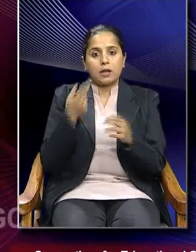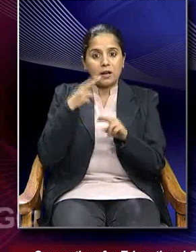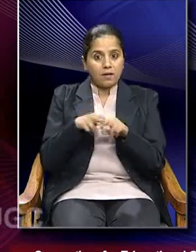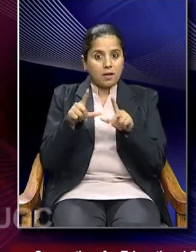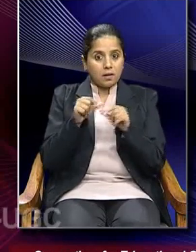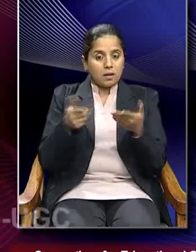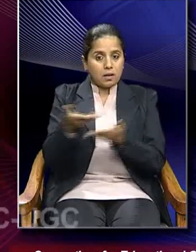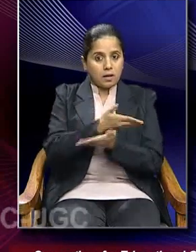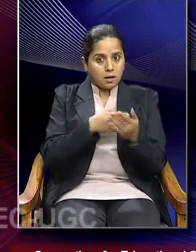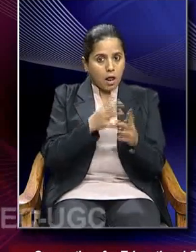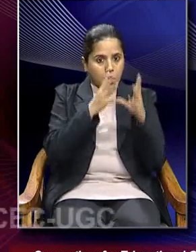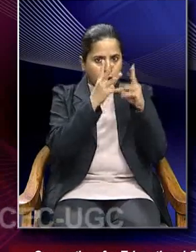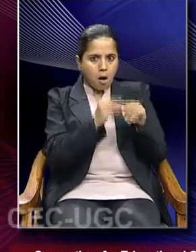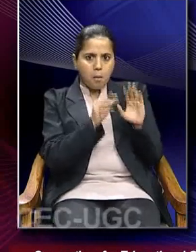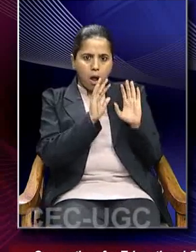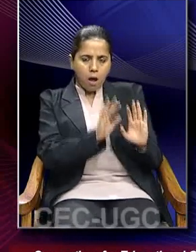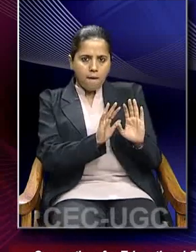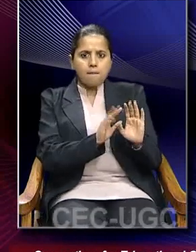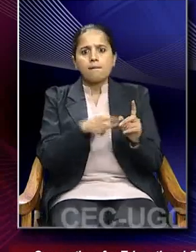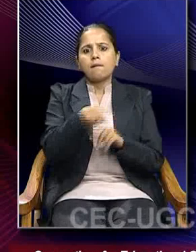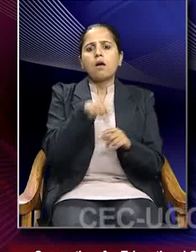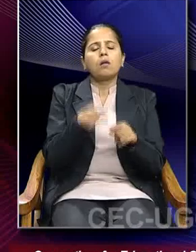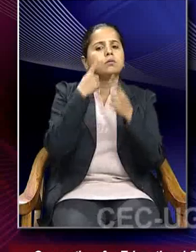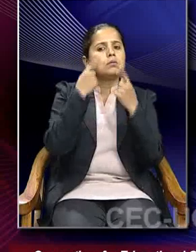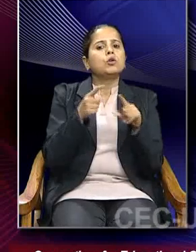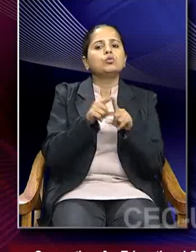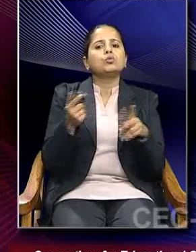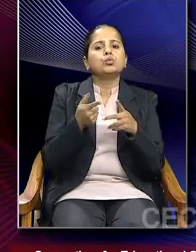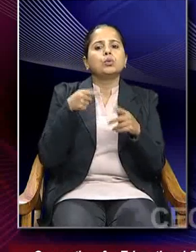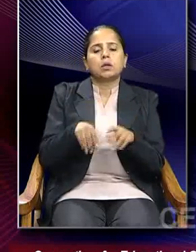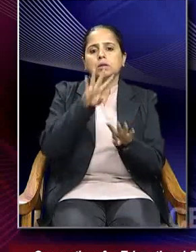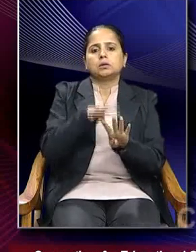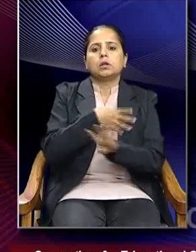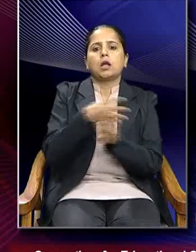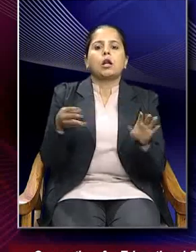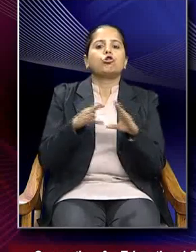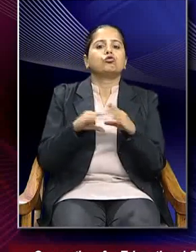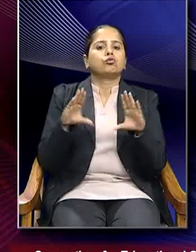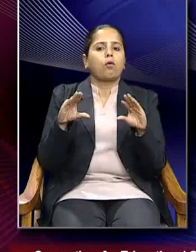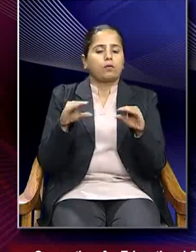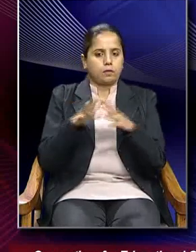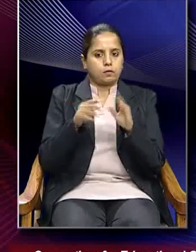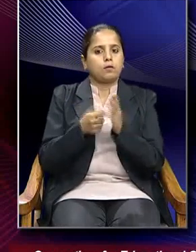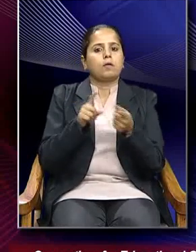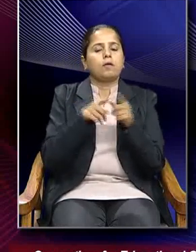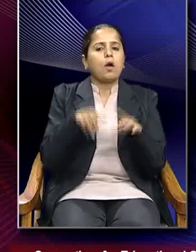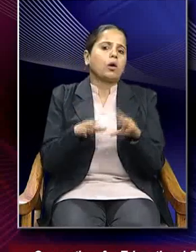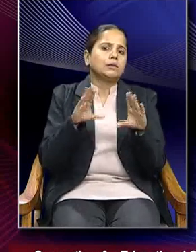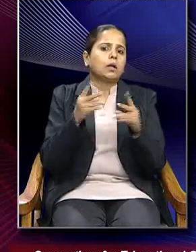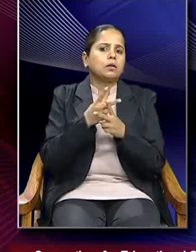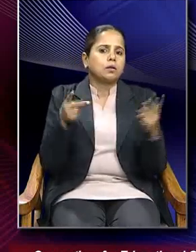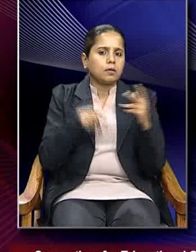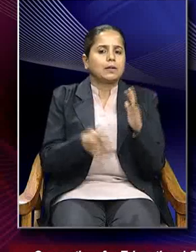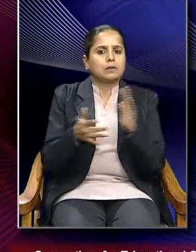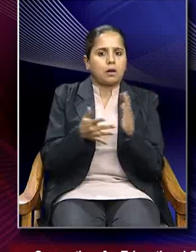are quantitative, analysis is done through statistical software, statistical technique. You